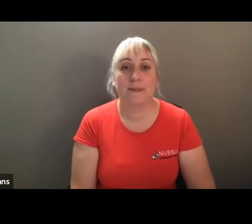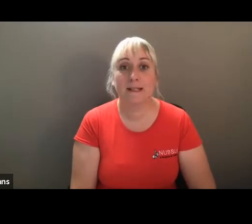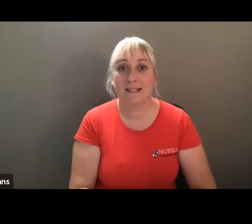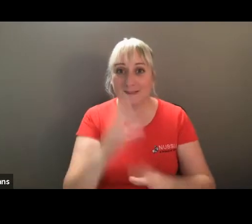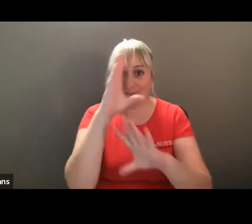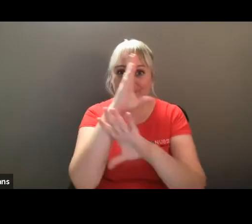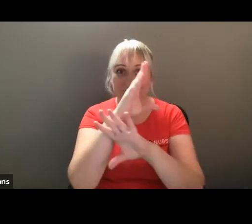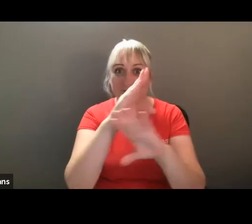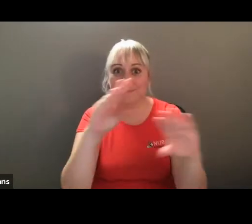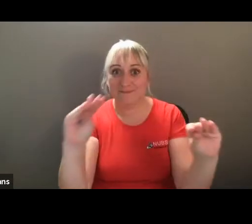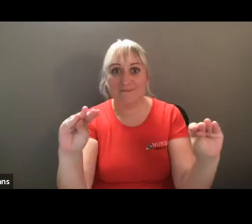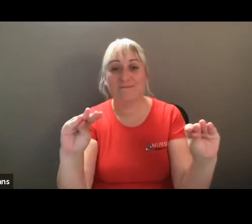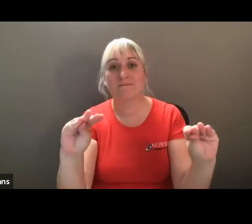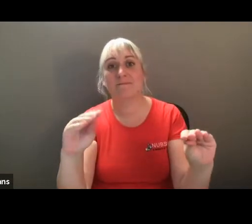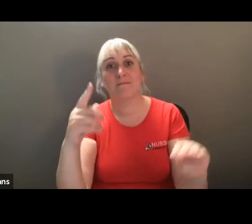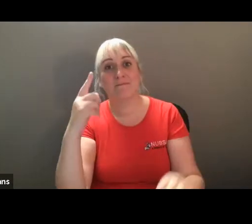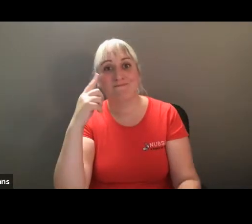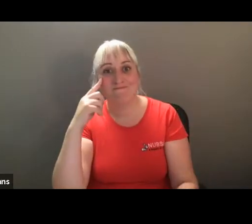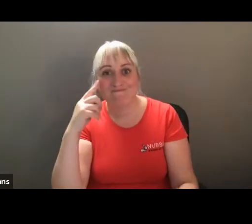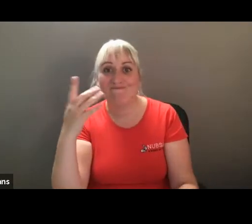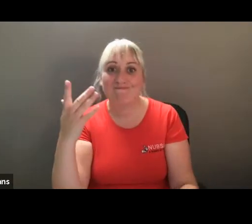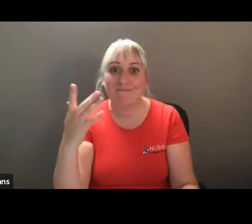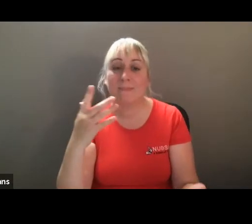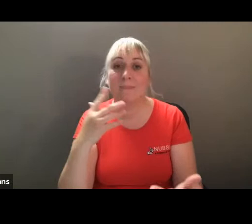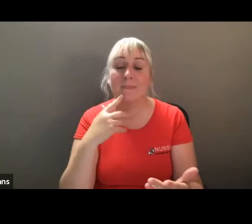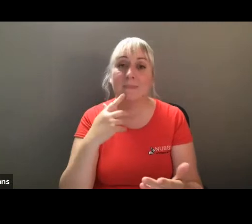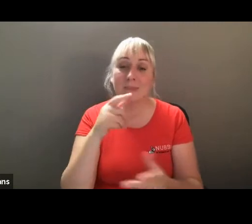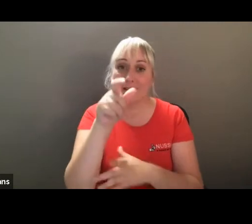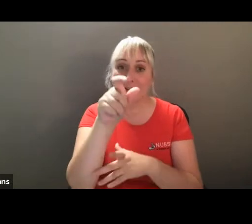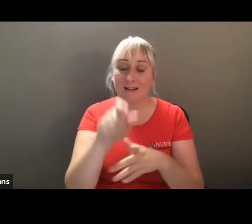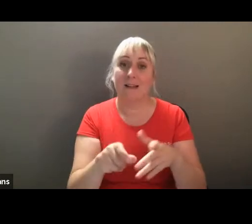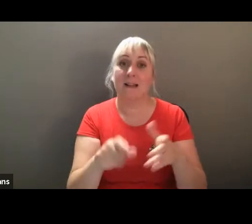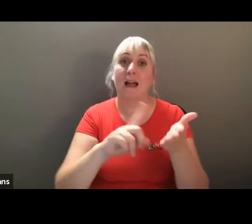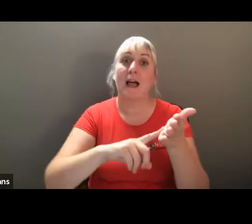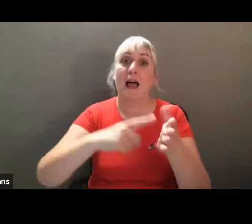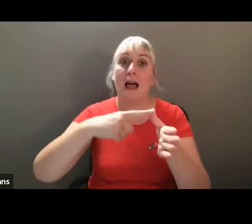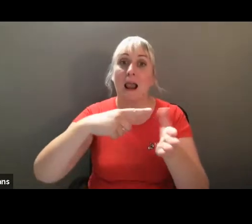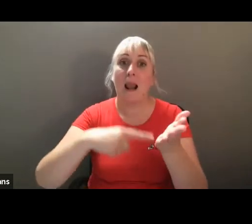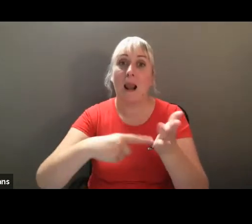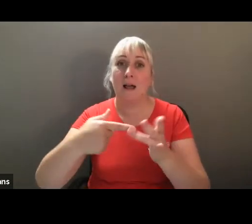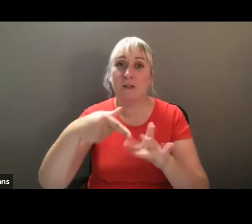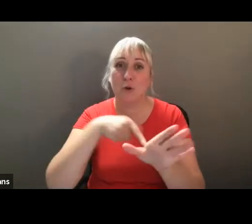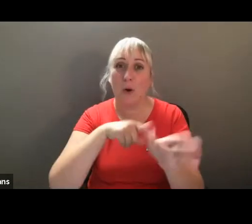Unfortunately, it doesn't look like we'll be joined by Commissioner Latoya after all.